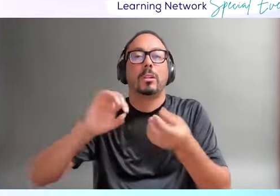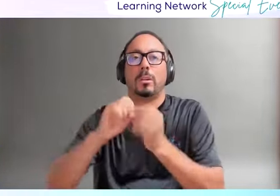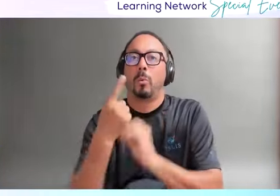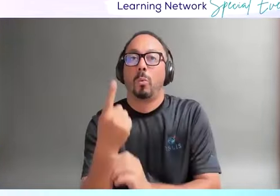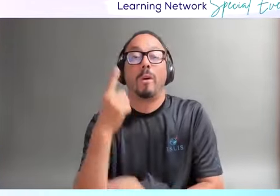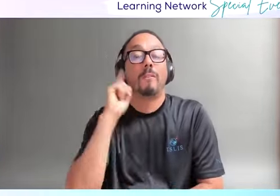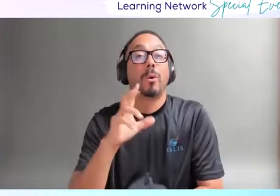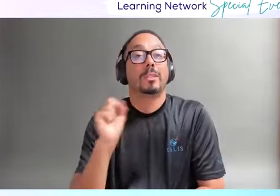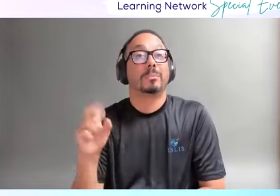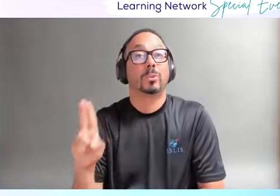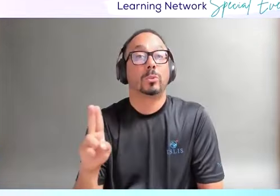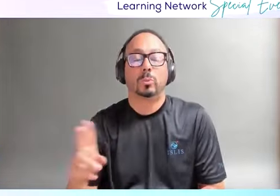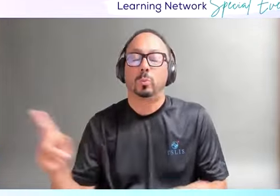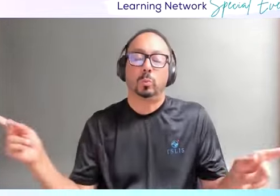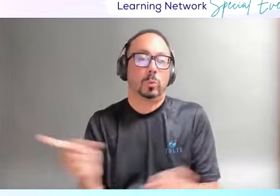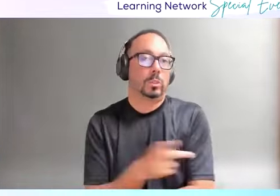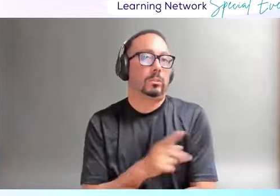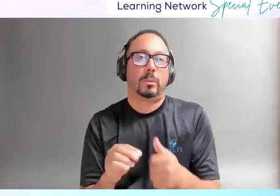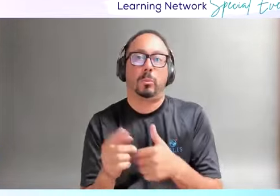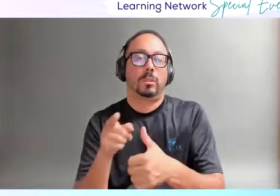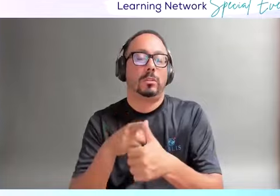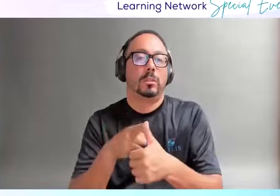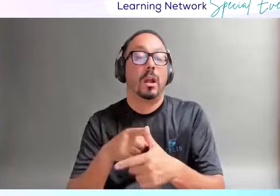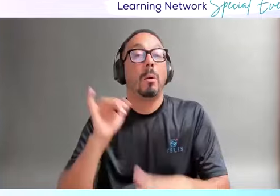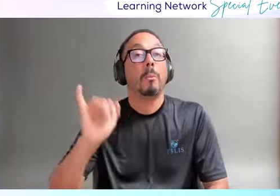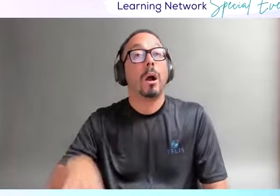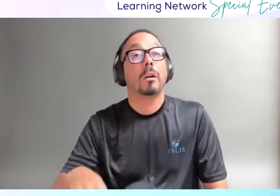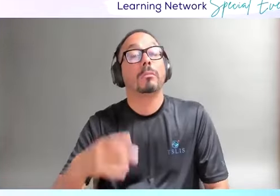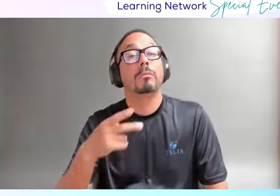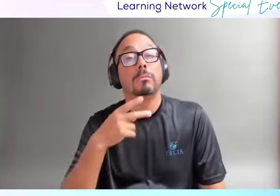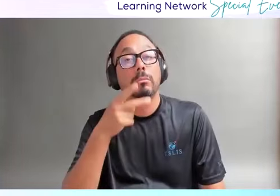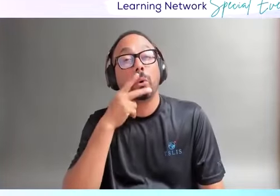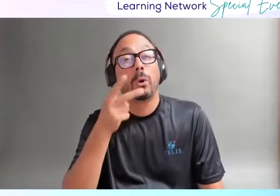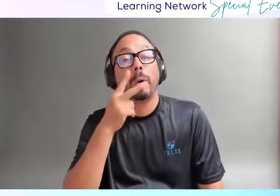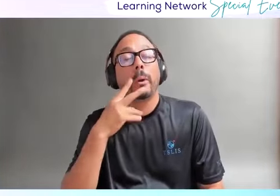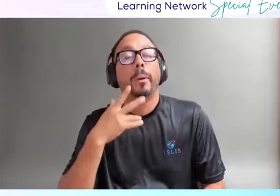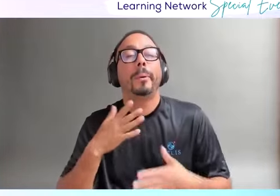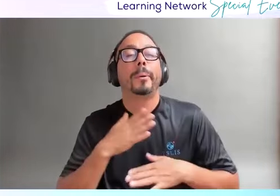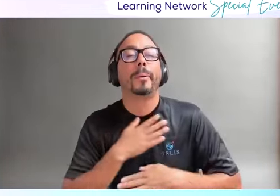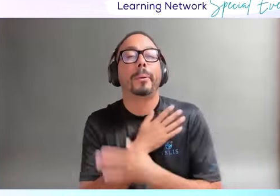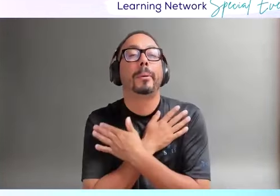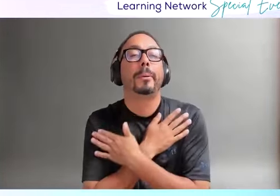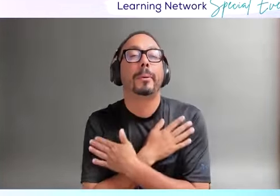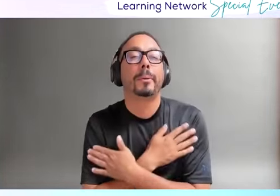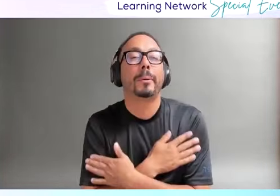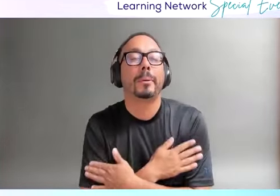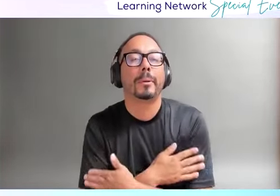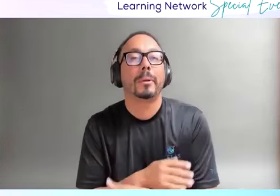Tobacco is a very pacifying drug, if you will. It is an individual cycle where